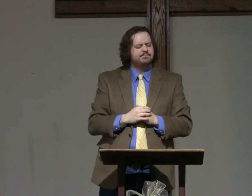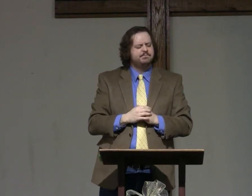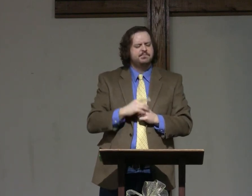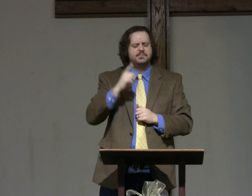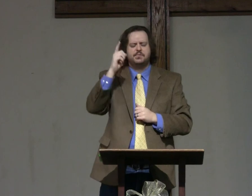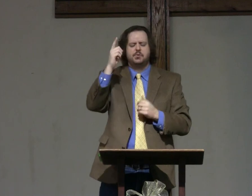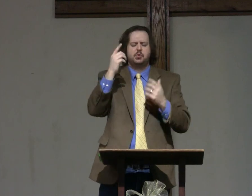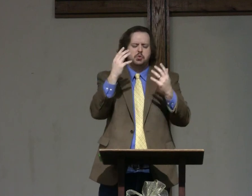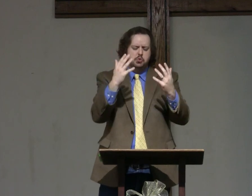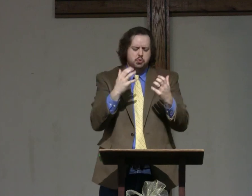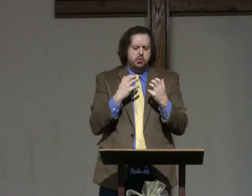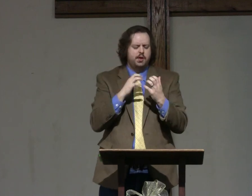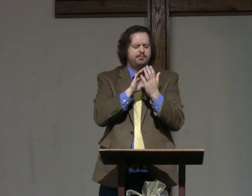he has for them. Lord,